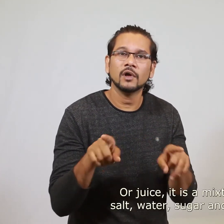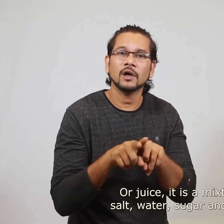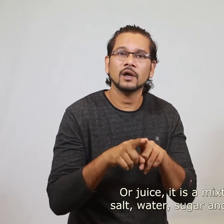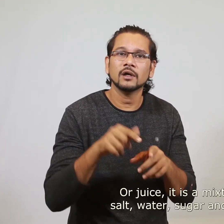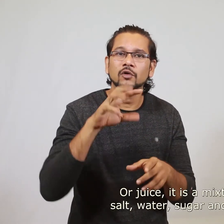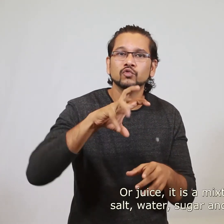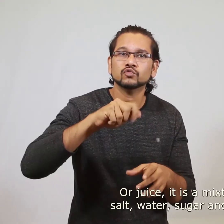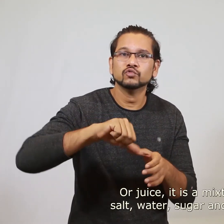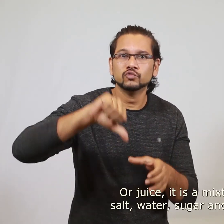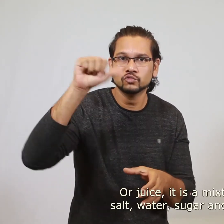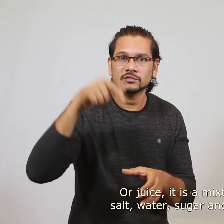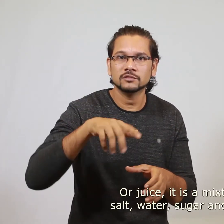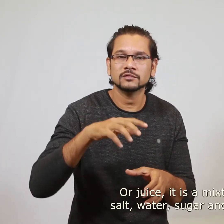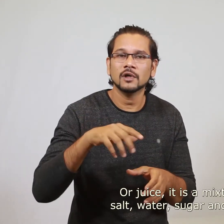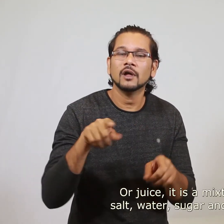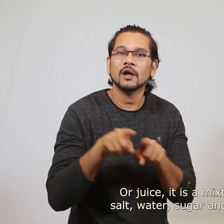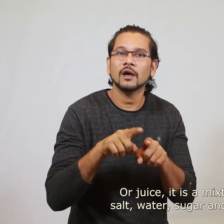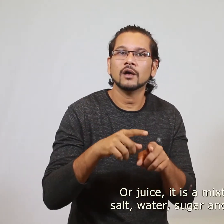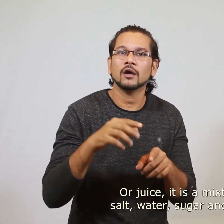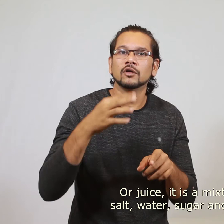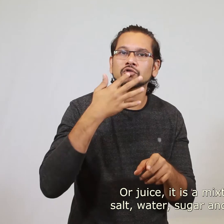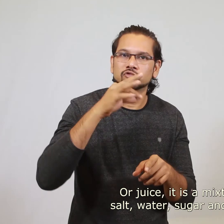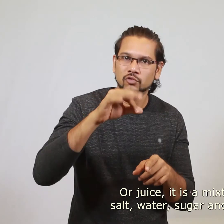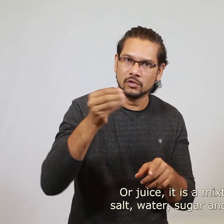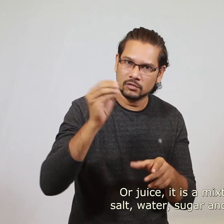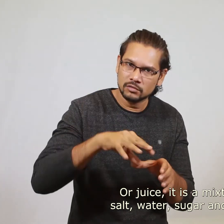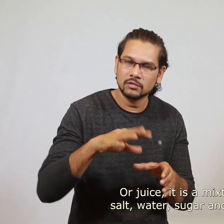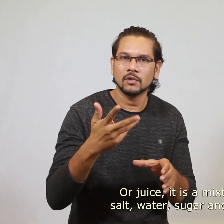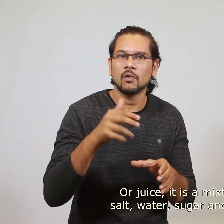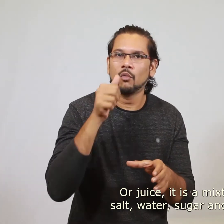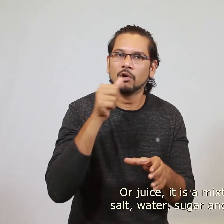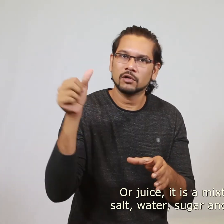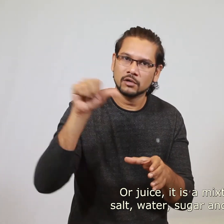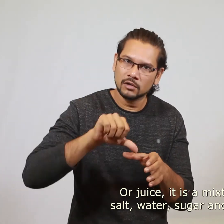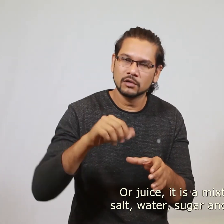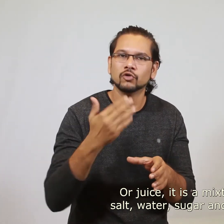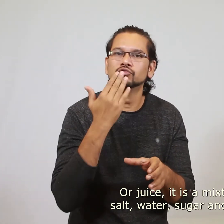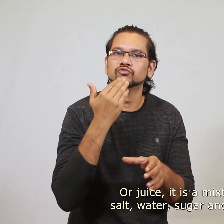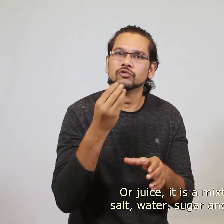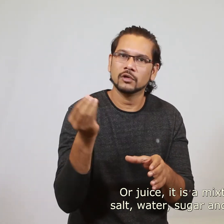Or juice, it is a mixture of salt, water, sugar, and lemon.